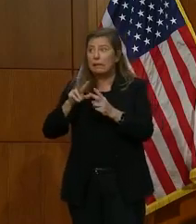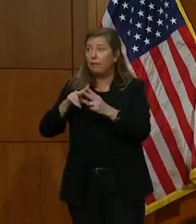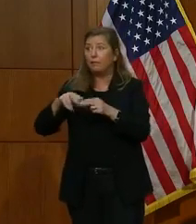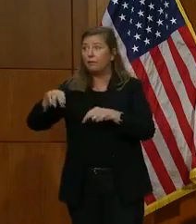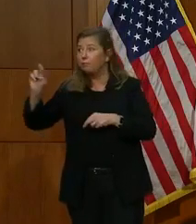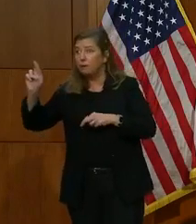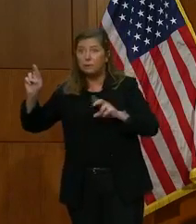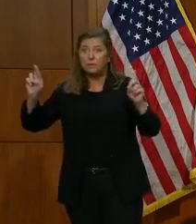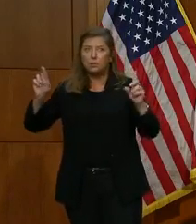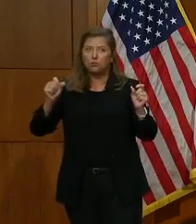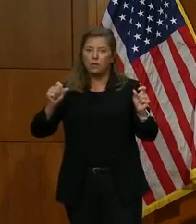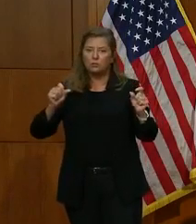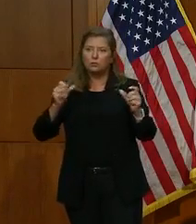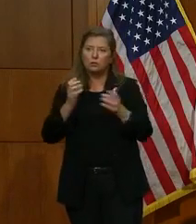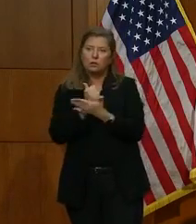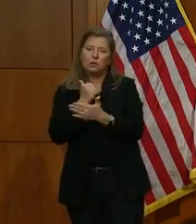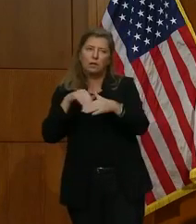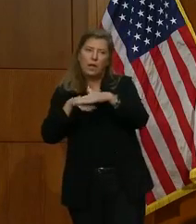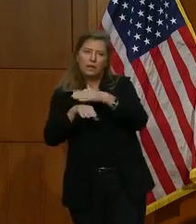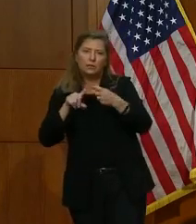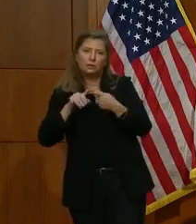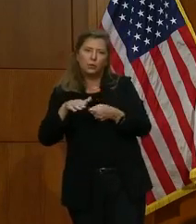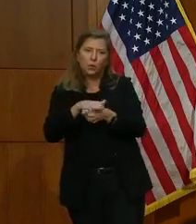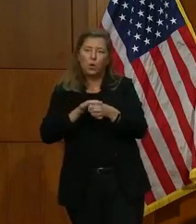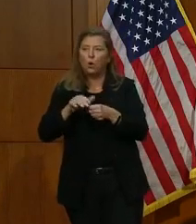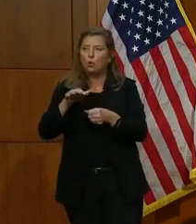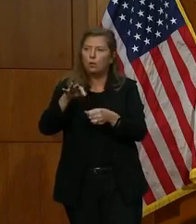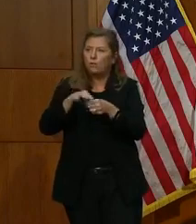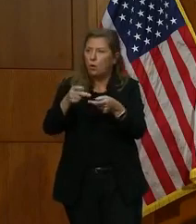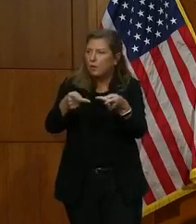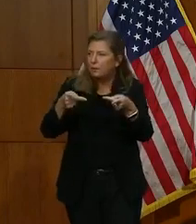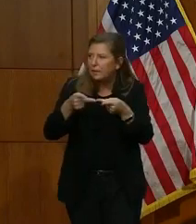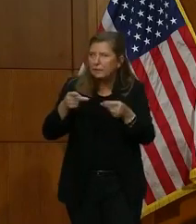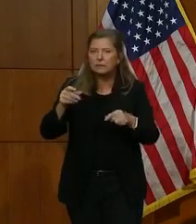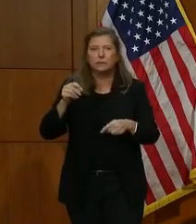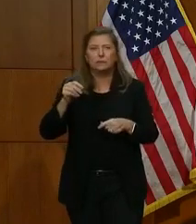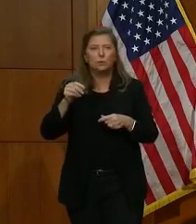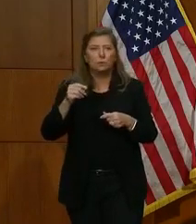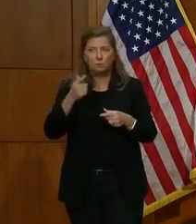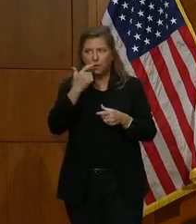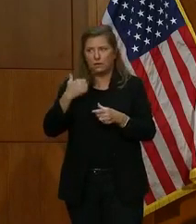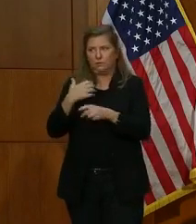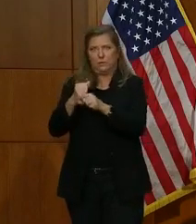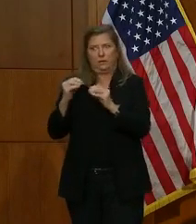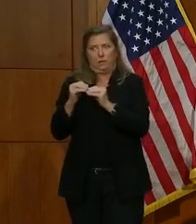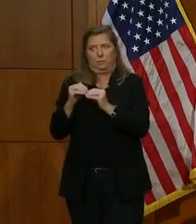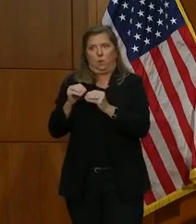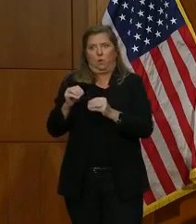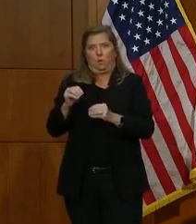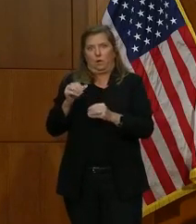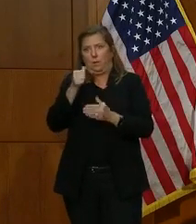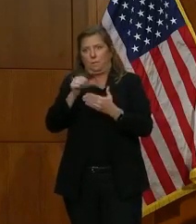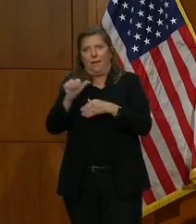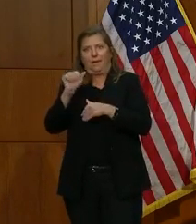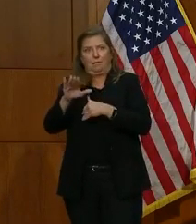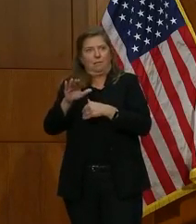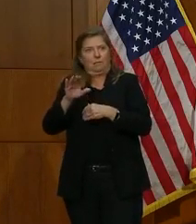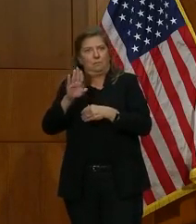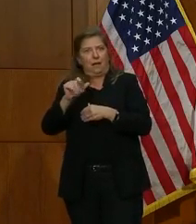more access to our local precincts as more of these mail-in ballots could be challenged as the night goes